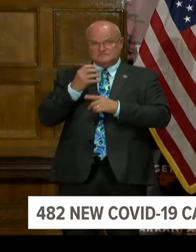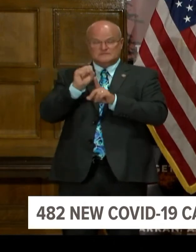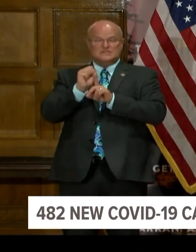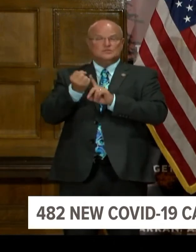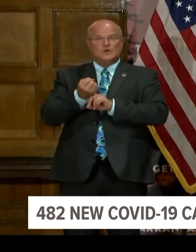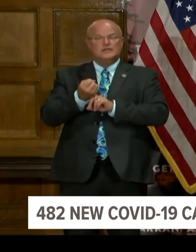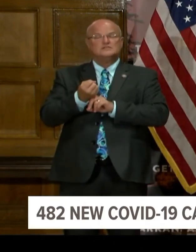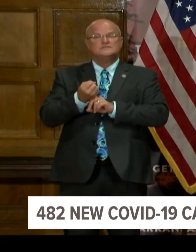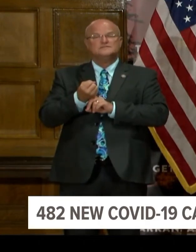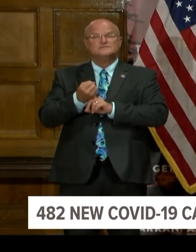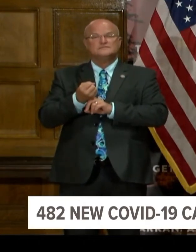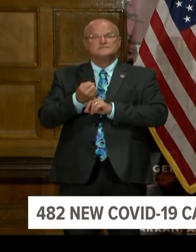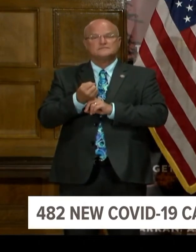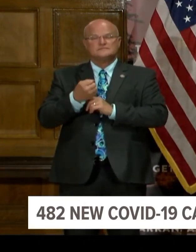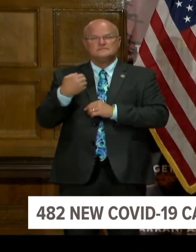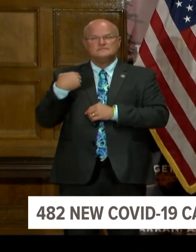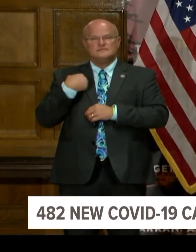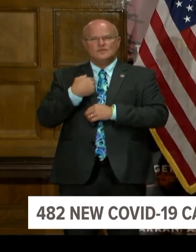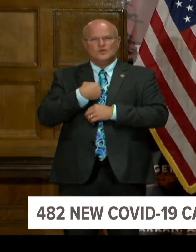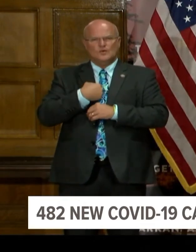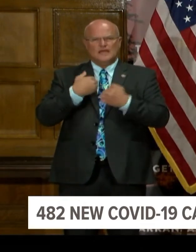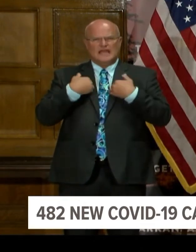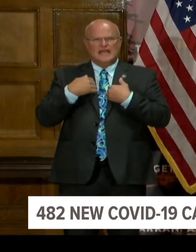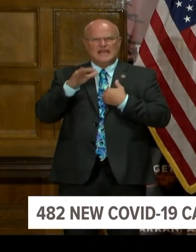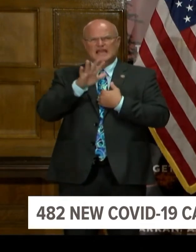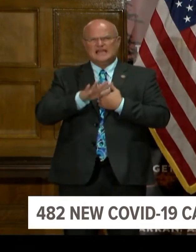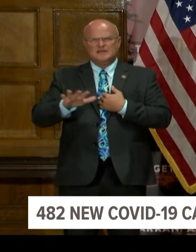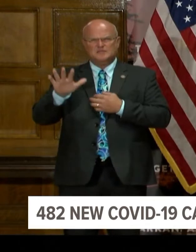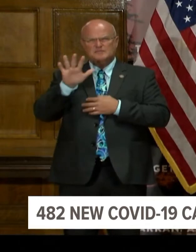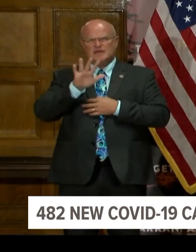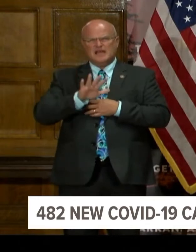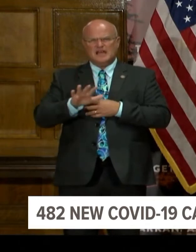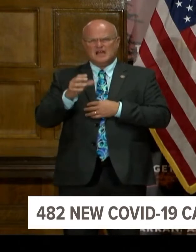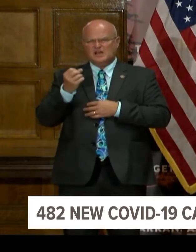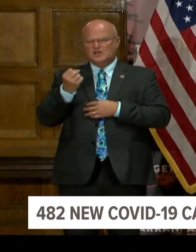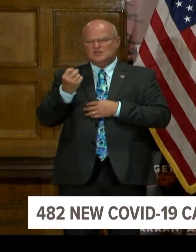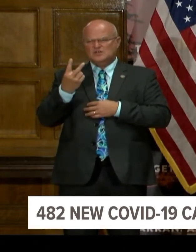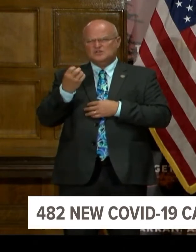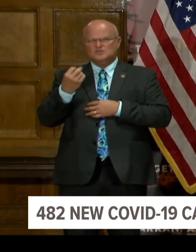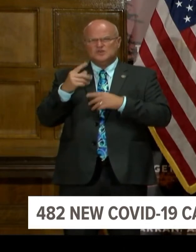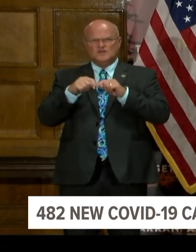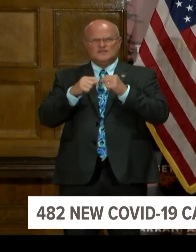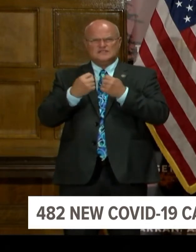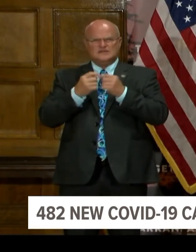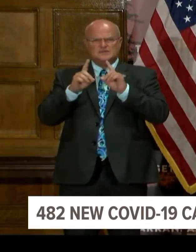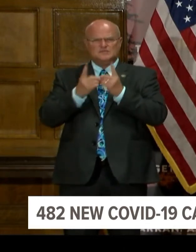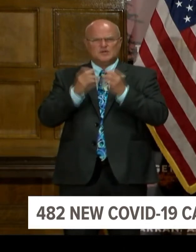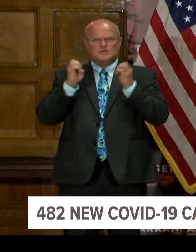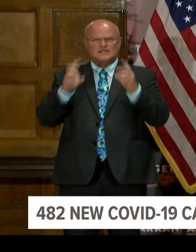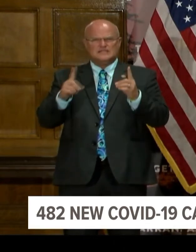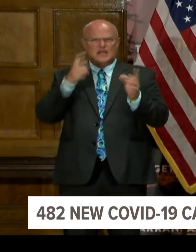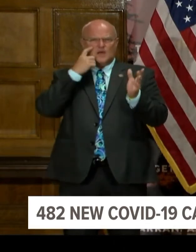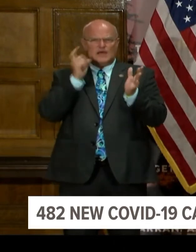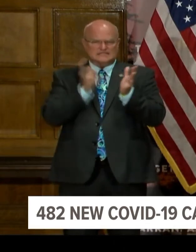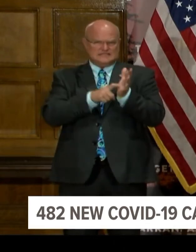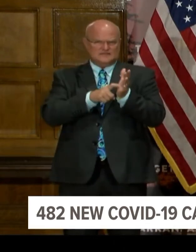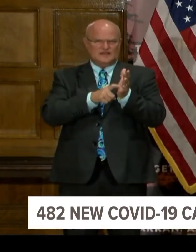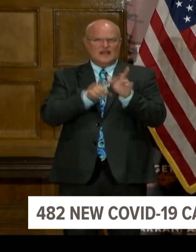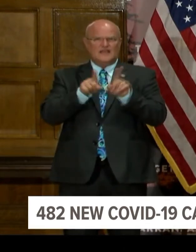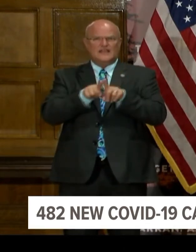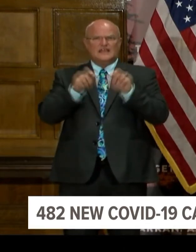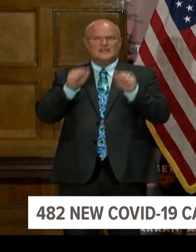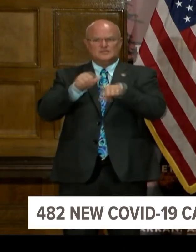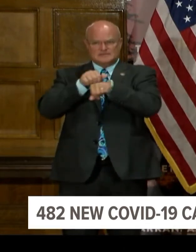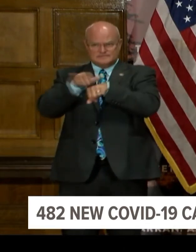situation, we, I think, had about a dozen of our team at the Department of Education that we identified that could